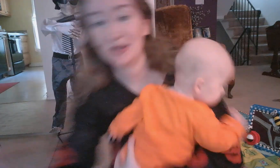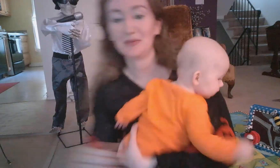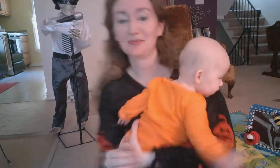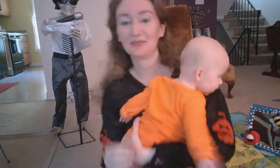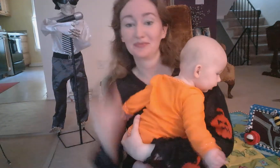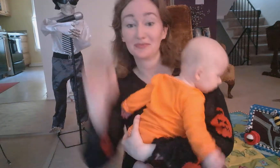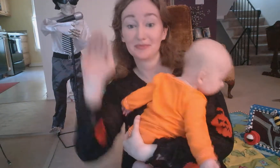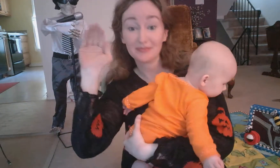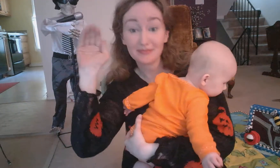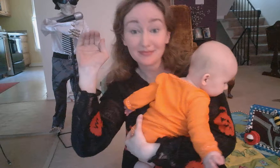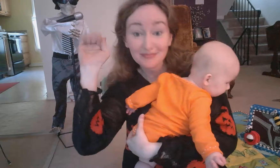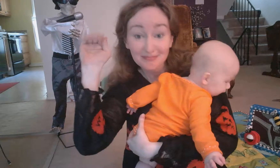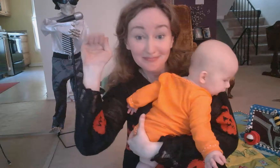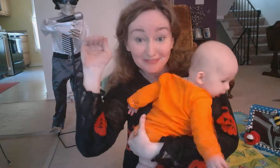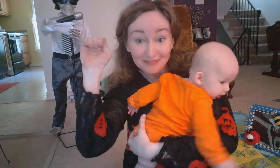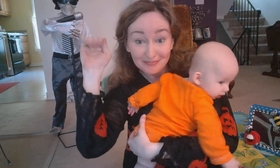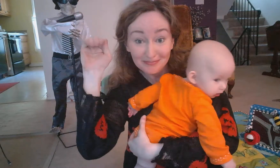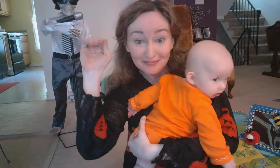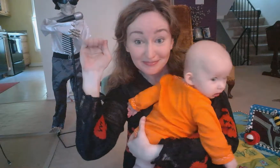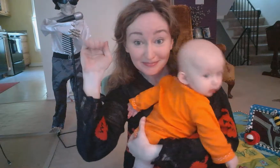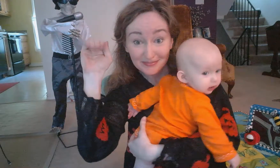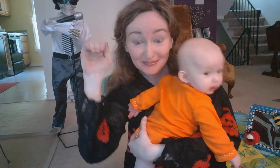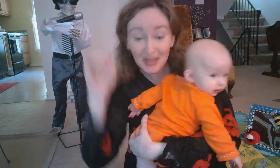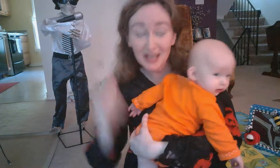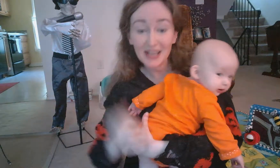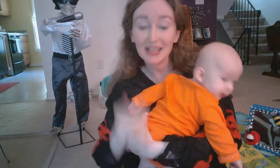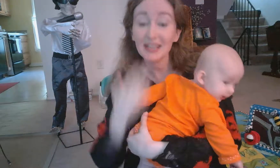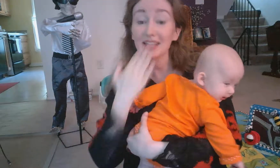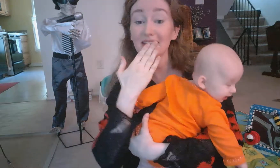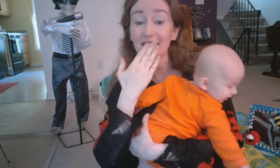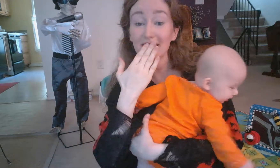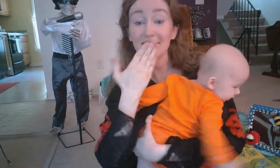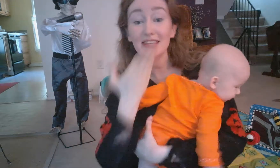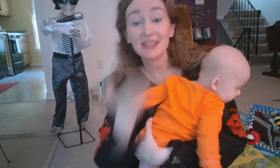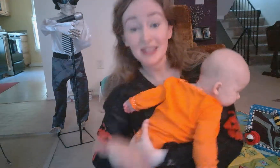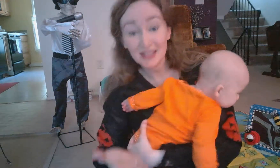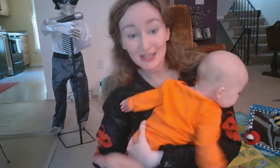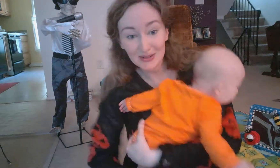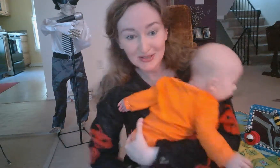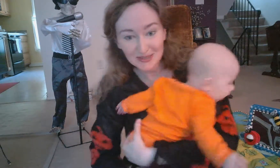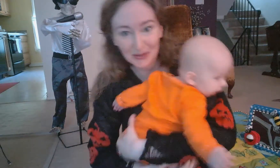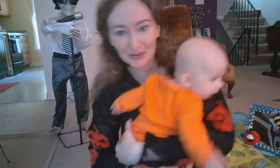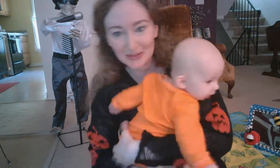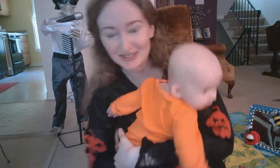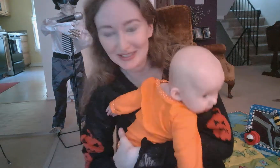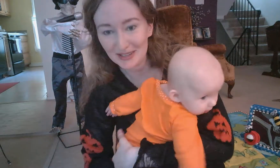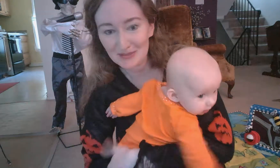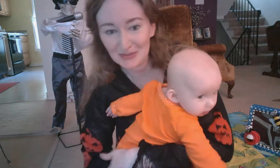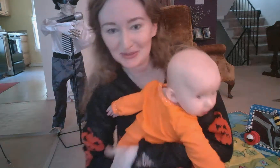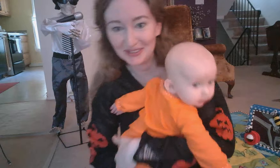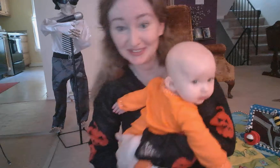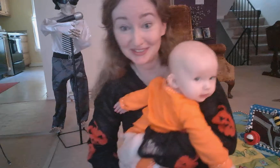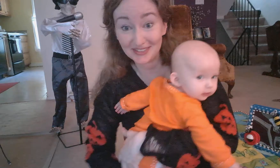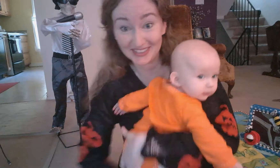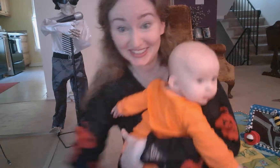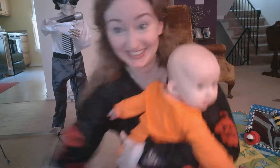Oh. Bye, and oh, she's not comfortable.